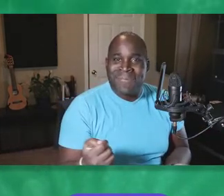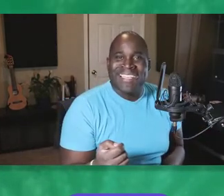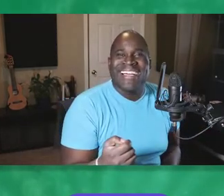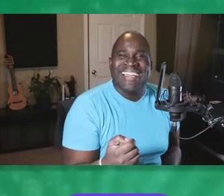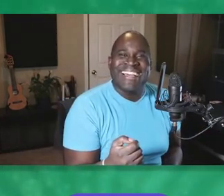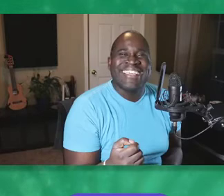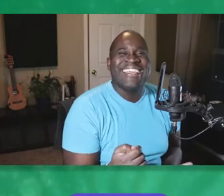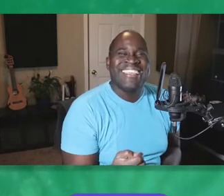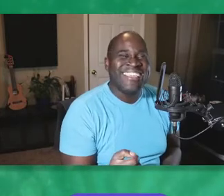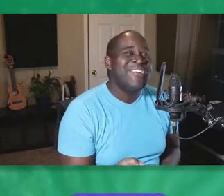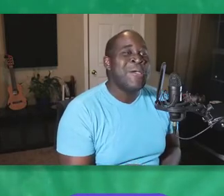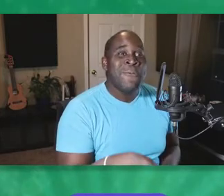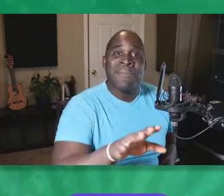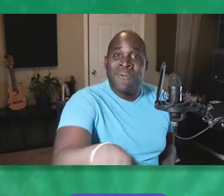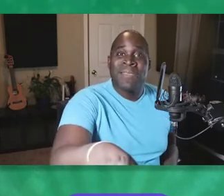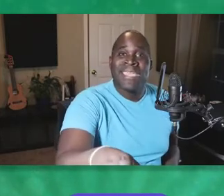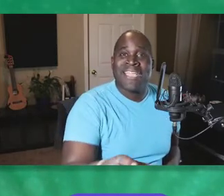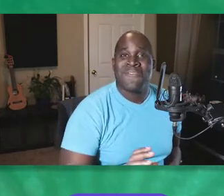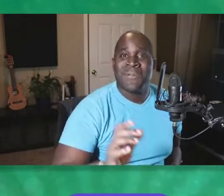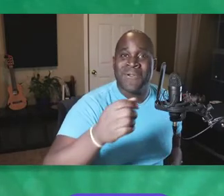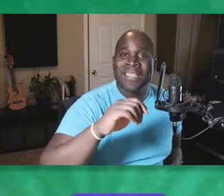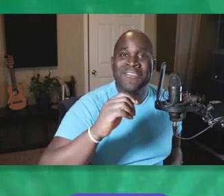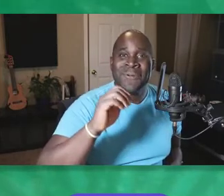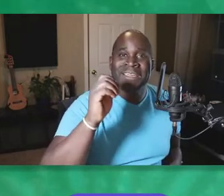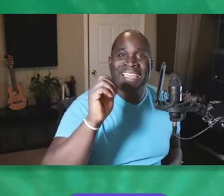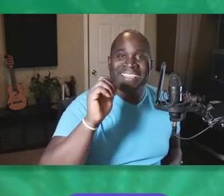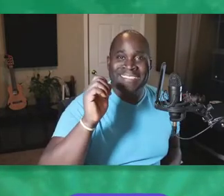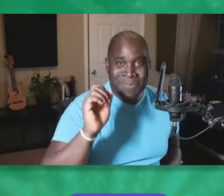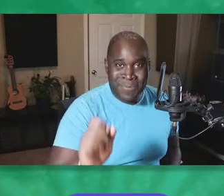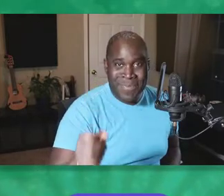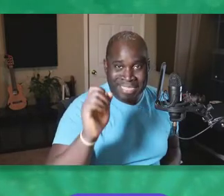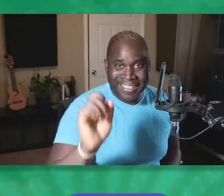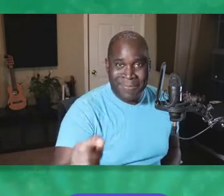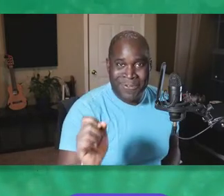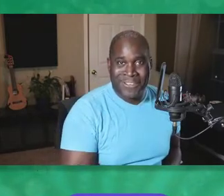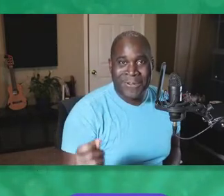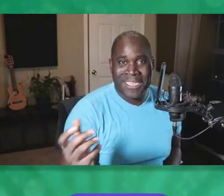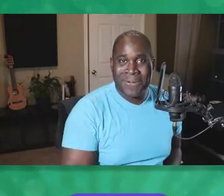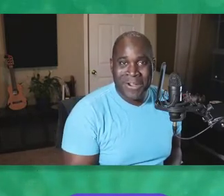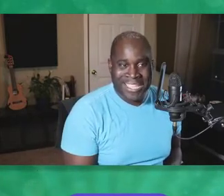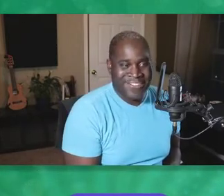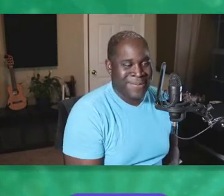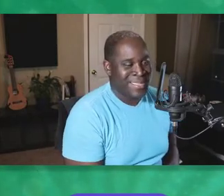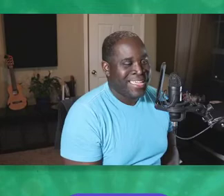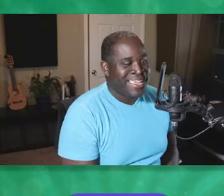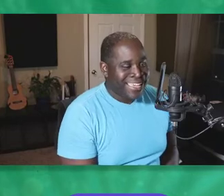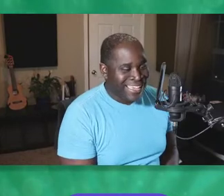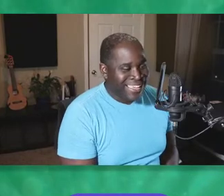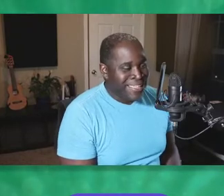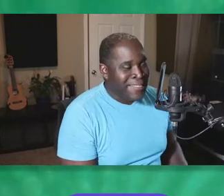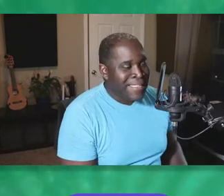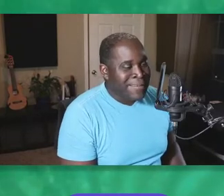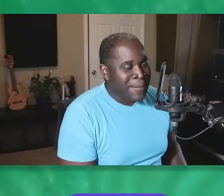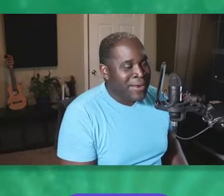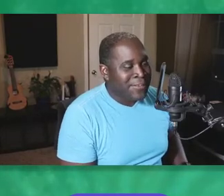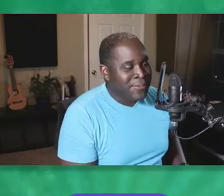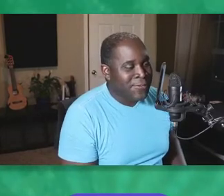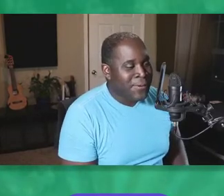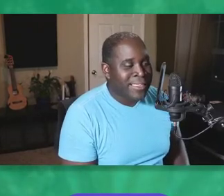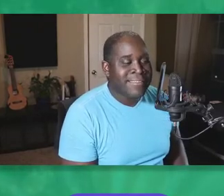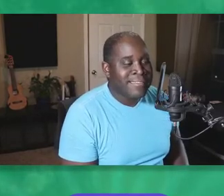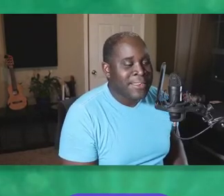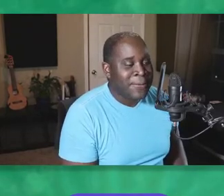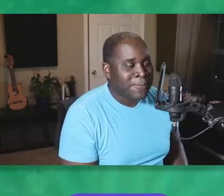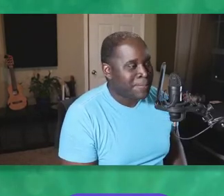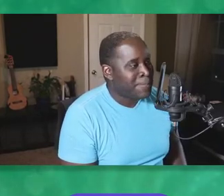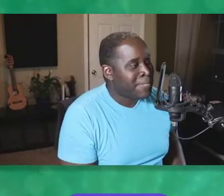ketchup. Maybe you want to be ketchup, but you at least want to like let the person know that you are ketchup. That's an embarrassing story.